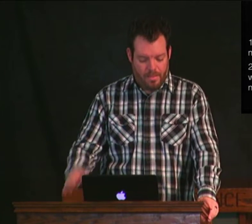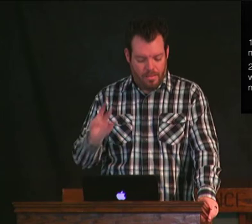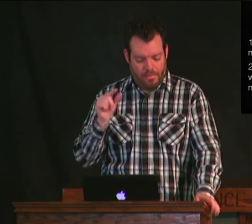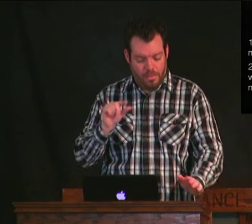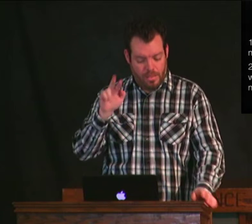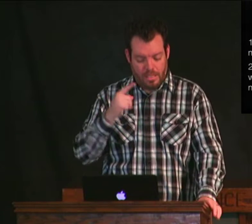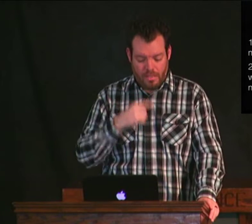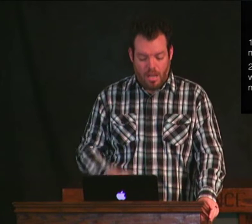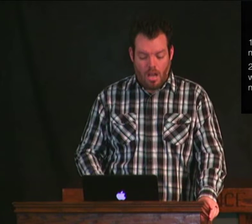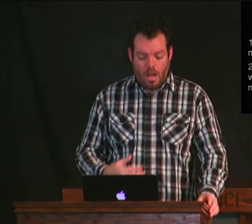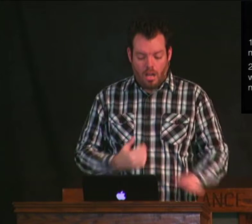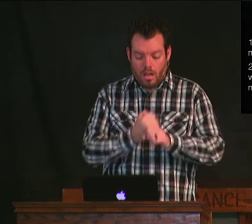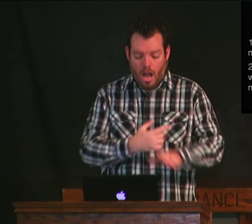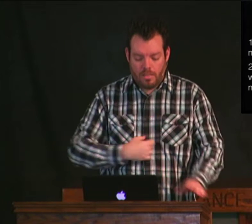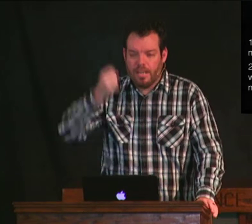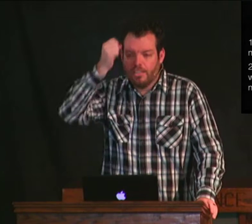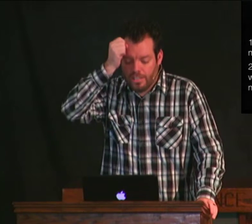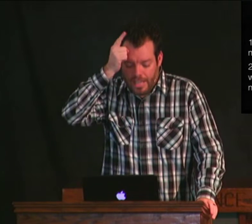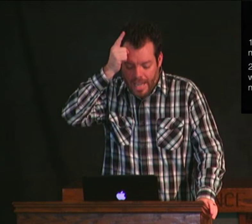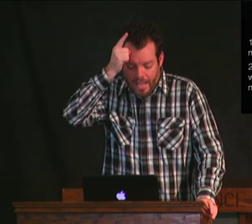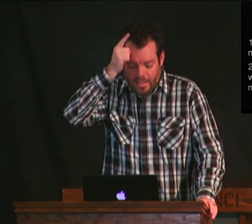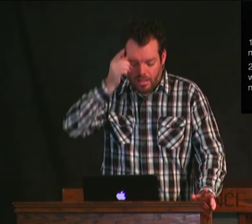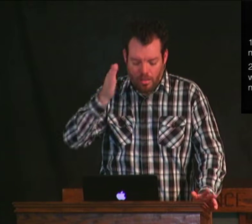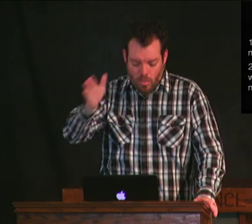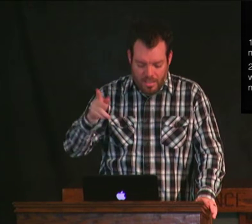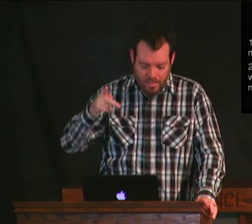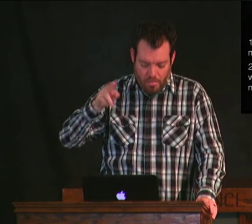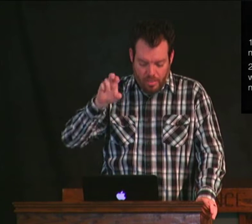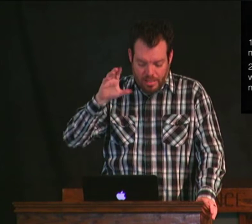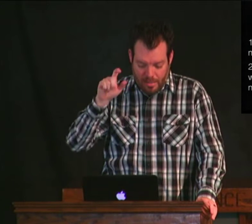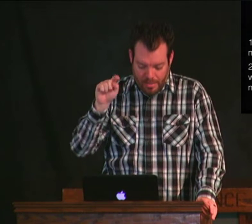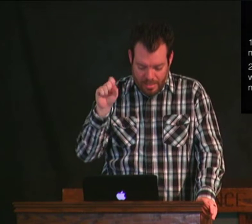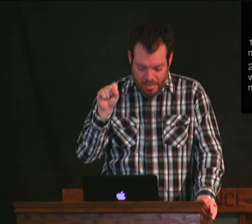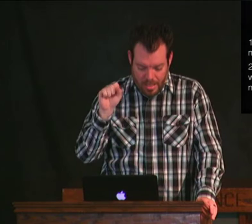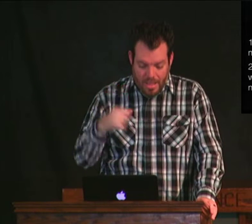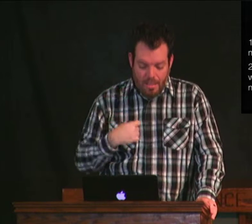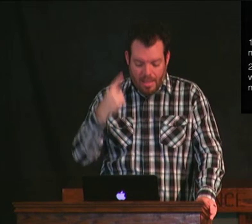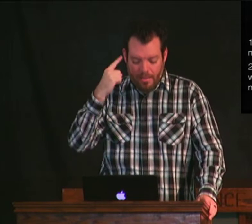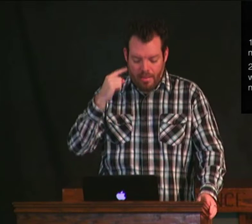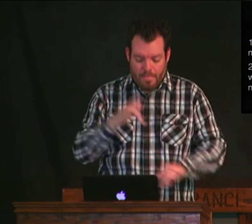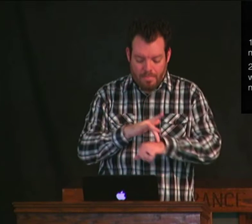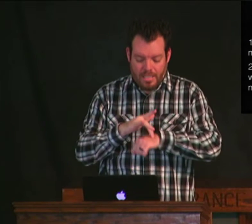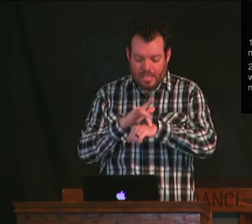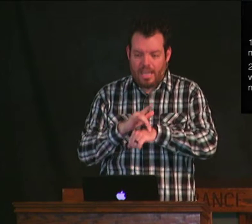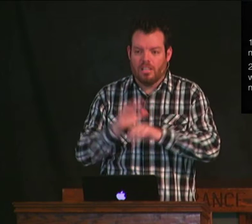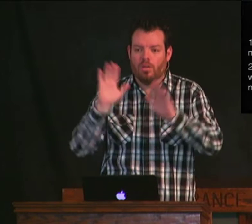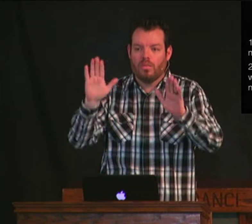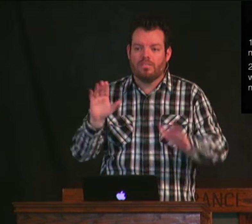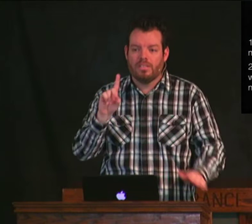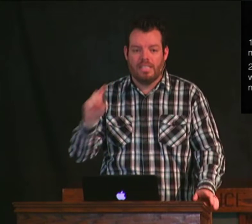Verse 27. Cause me to understand the ways of your precepts. that I may meditate on your wonderful deeds.